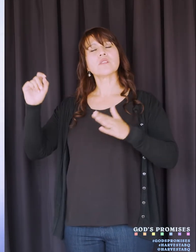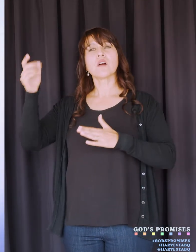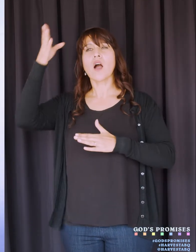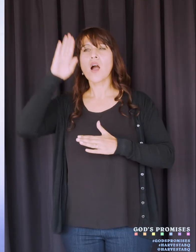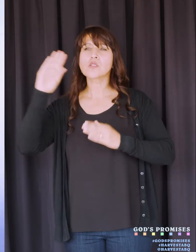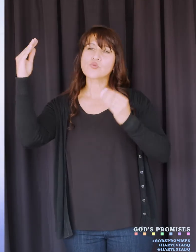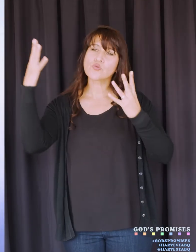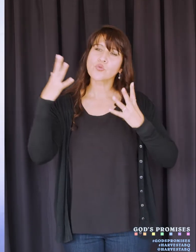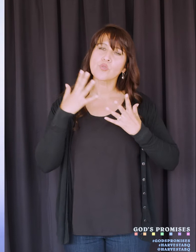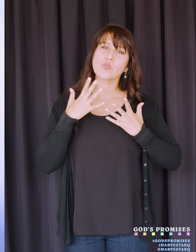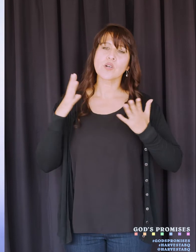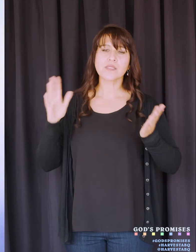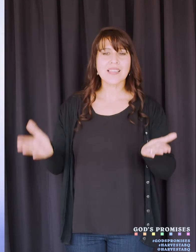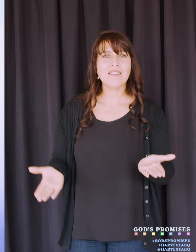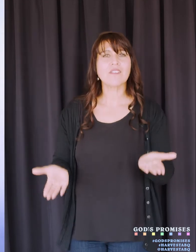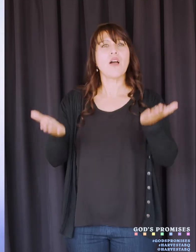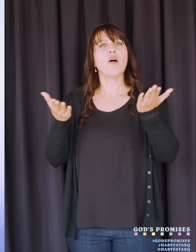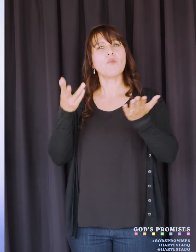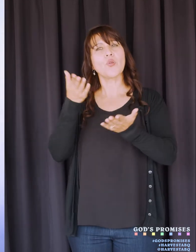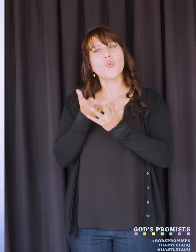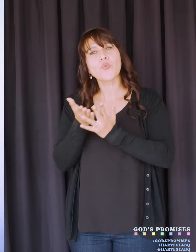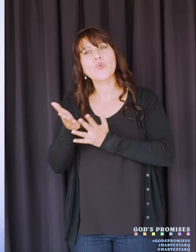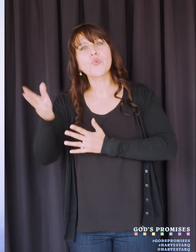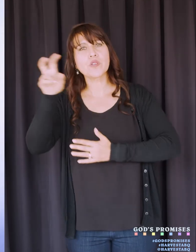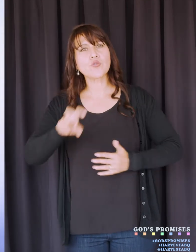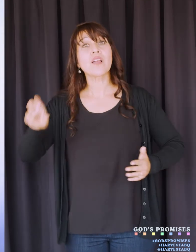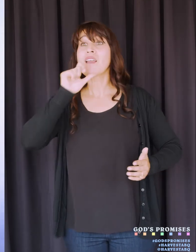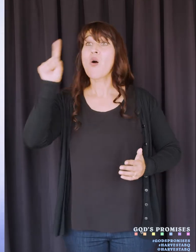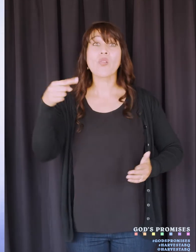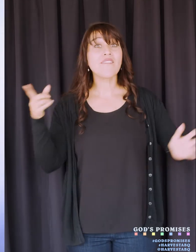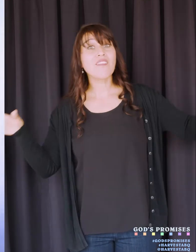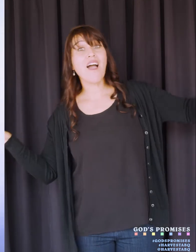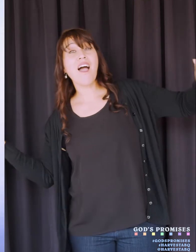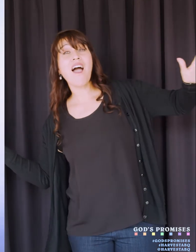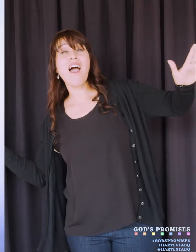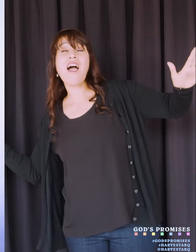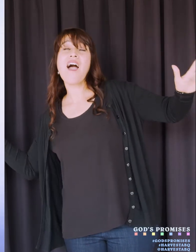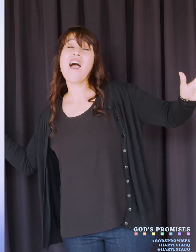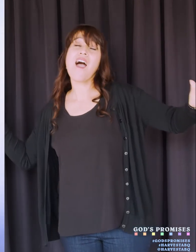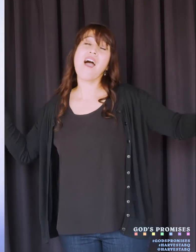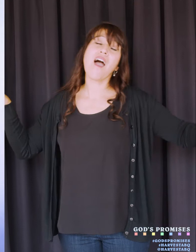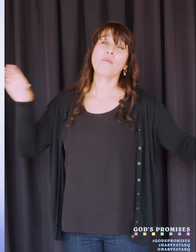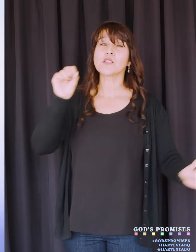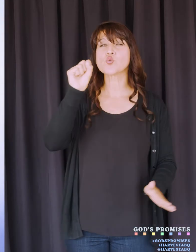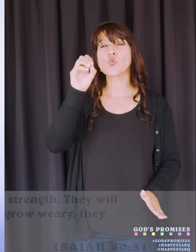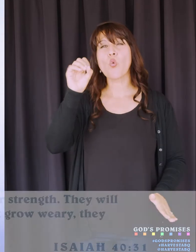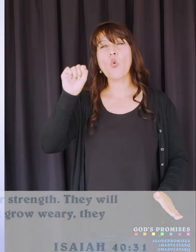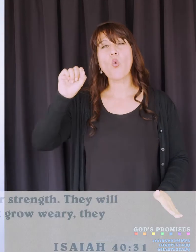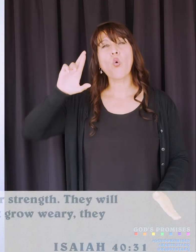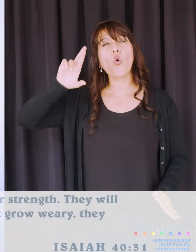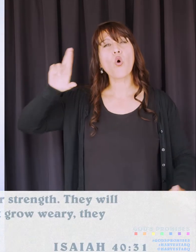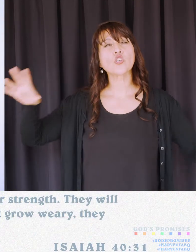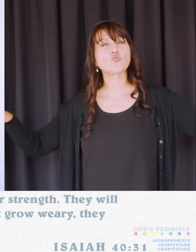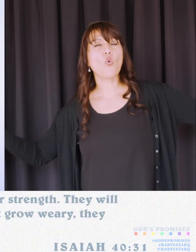through life's journey. You won't just fly, but you will soar. It says this.